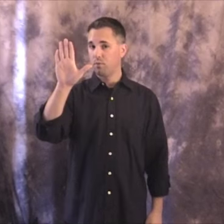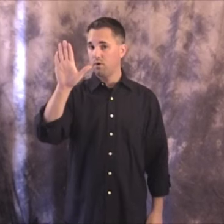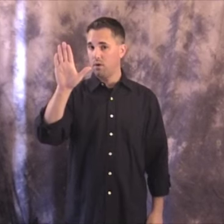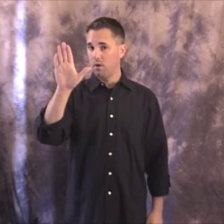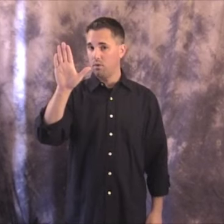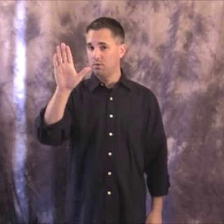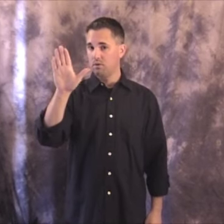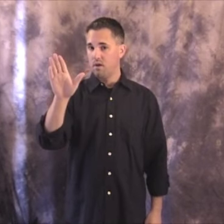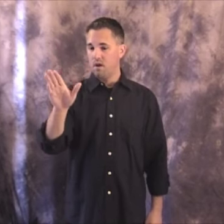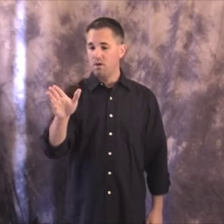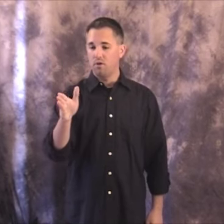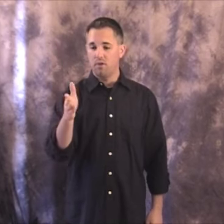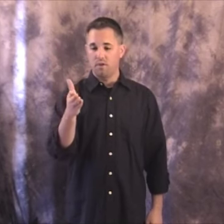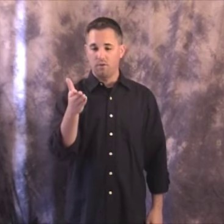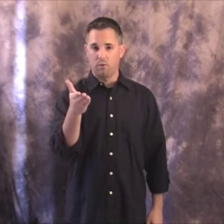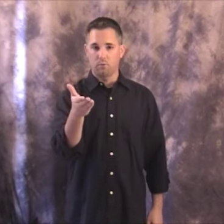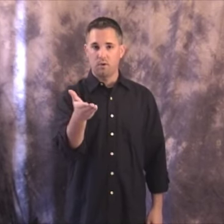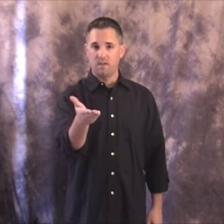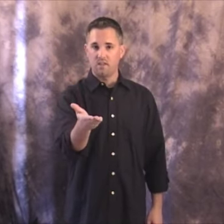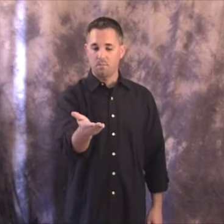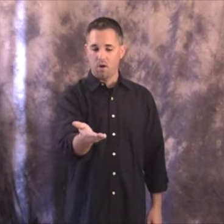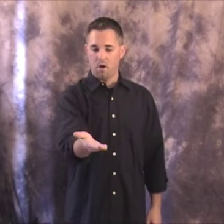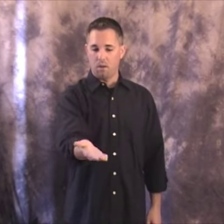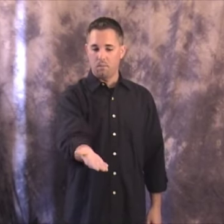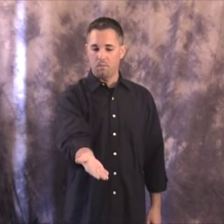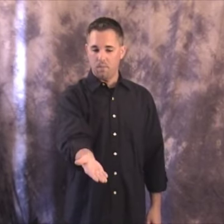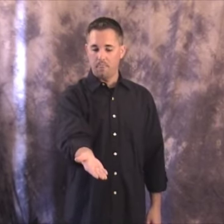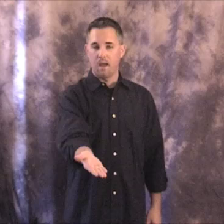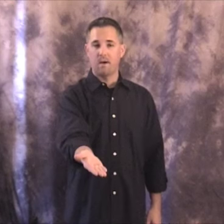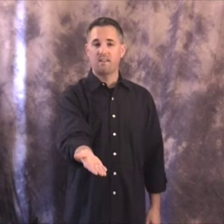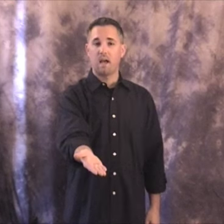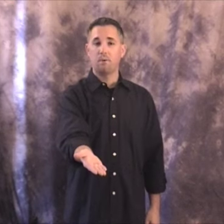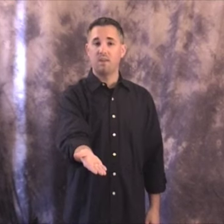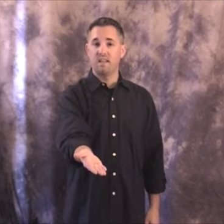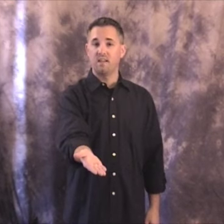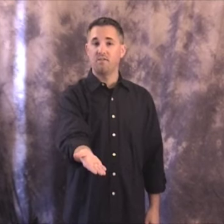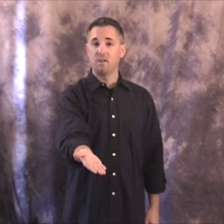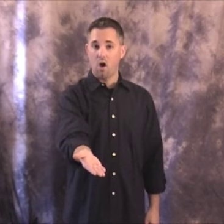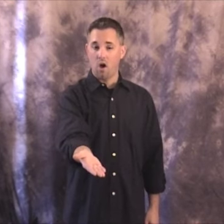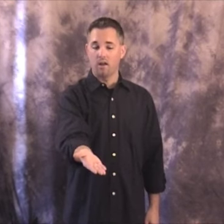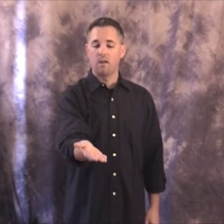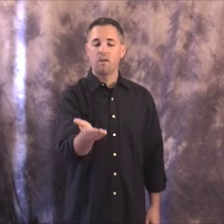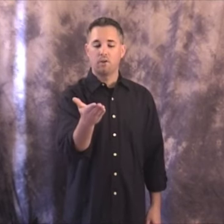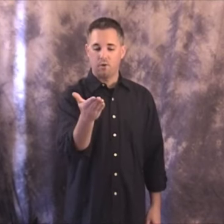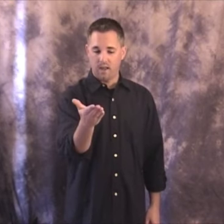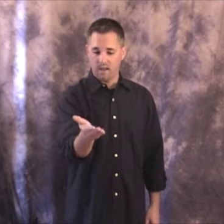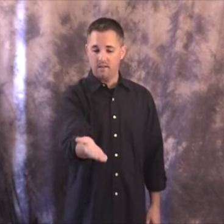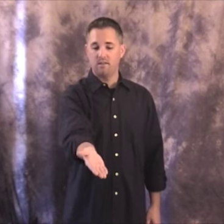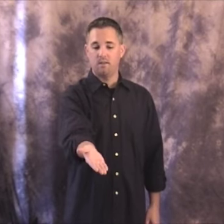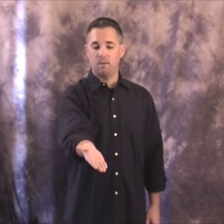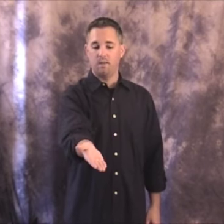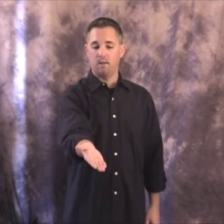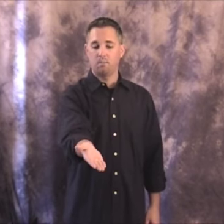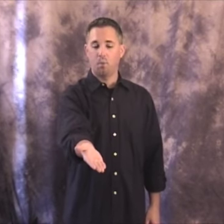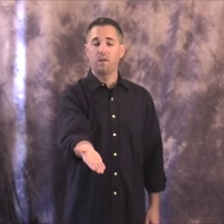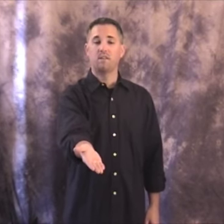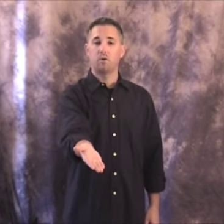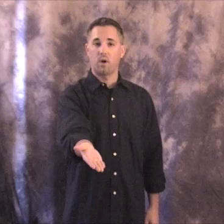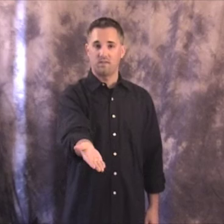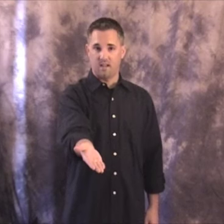will close, you'll rotate the palm, and by the time you hit the end of yawn, your hand needs to be pointing to where Stan